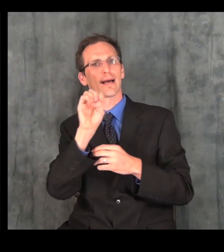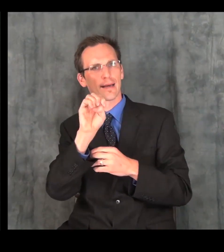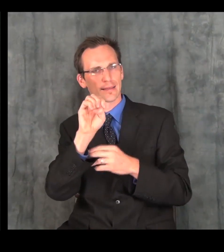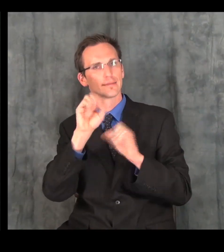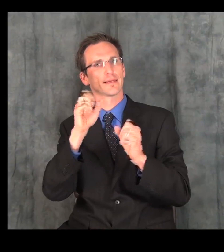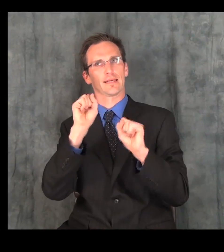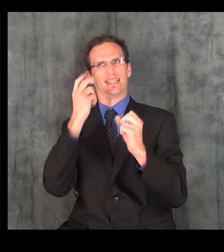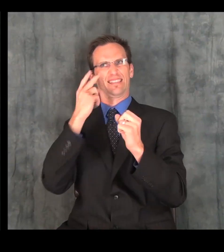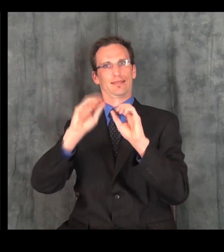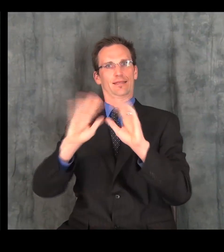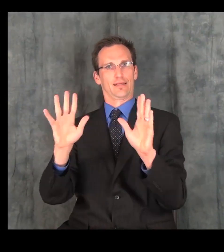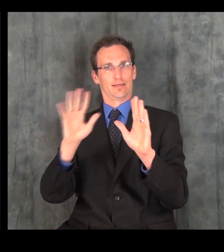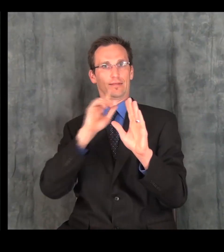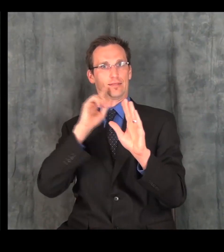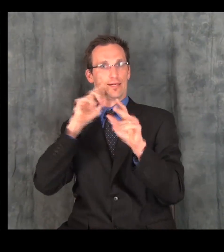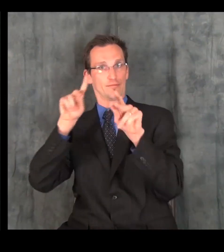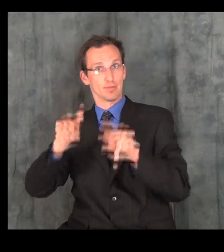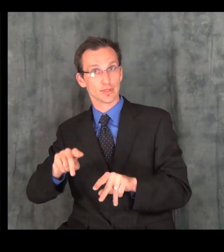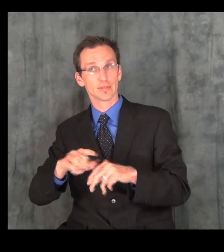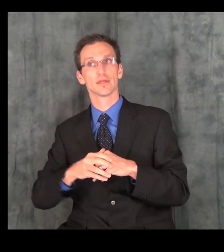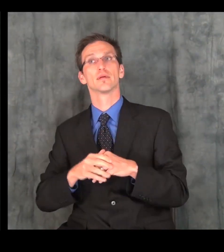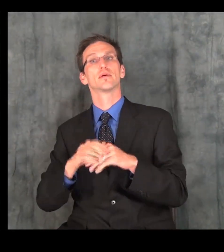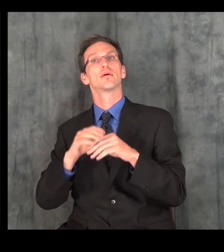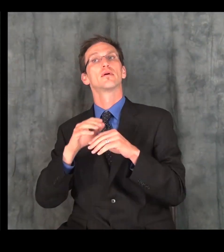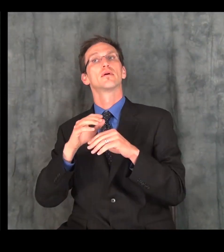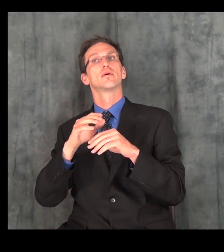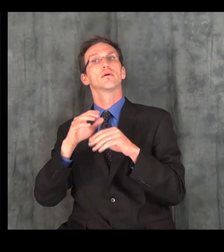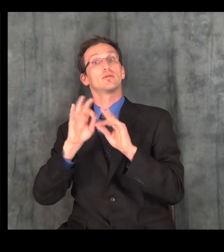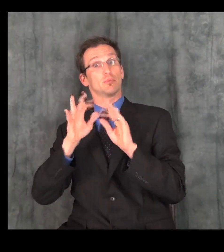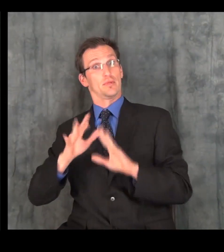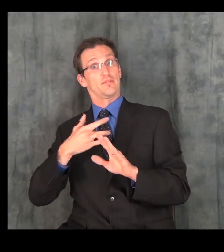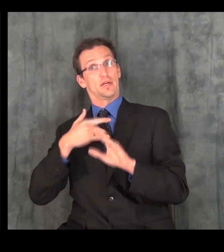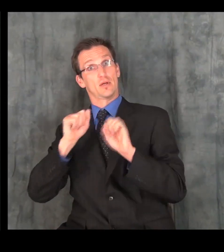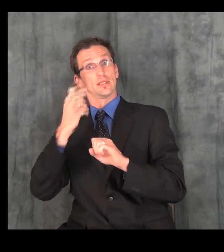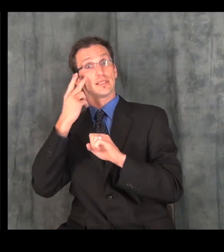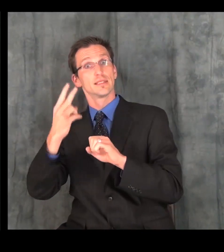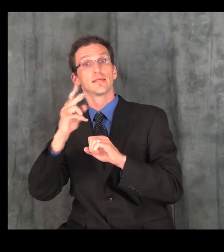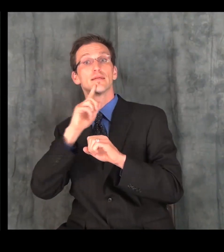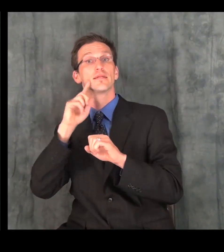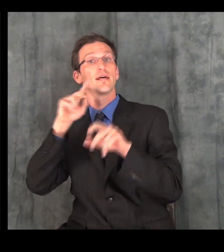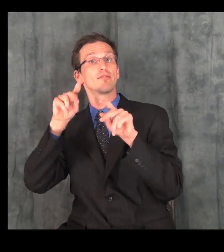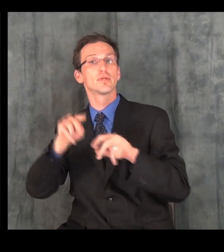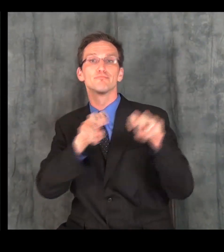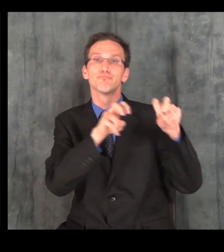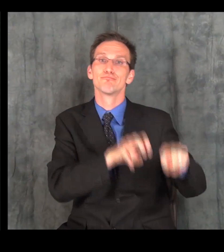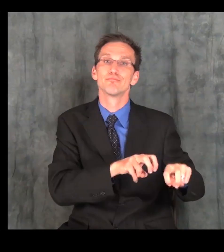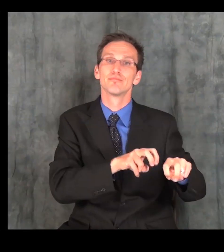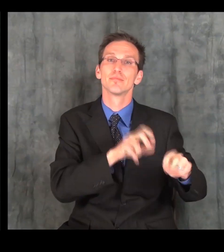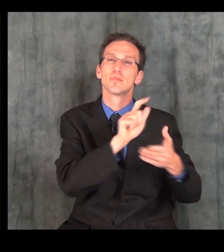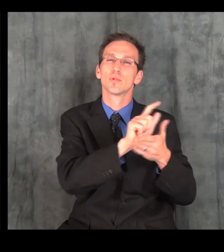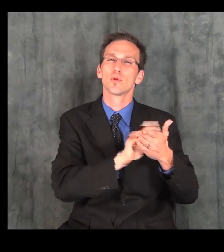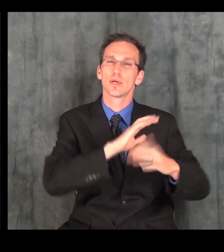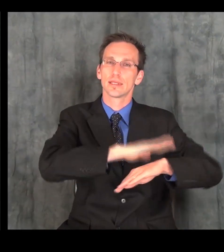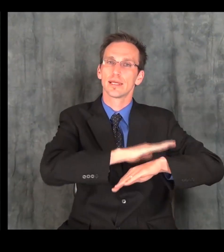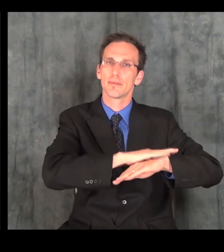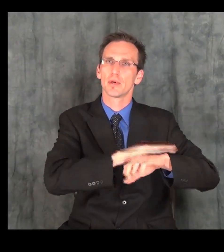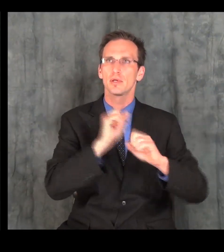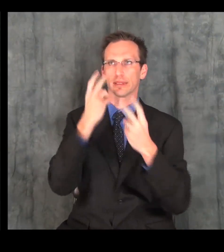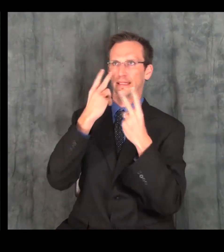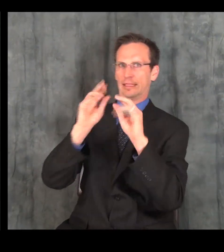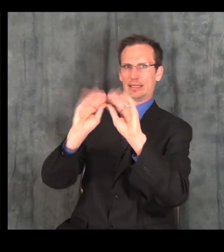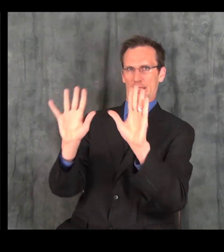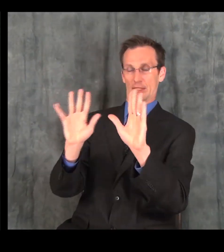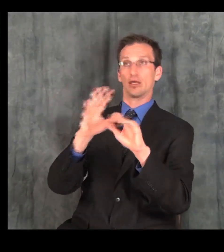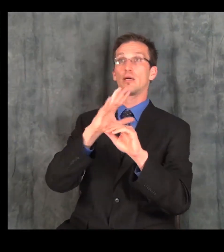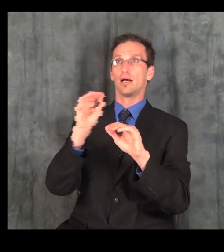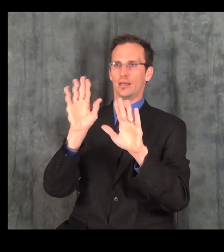could see the deaf person sitting at the bar table, so sitting with their lawyer at the bar table, and then